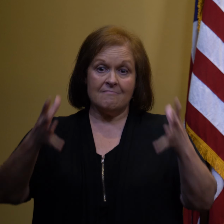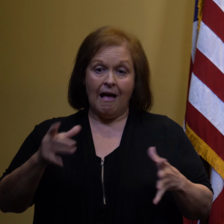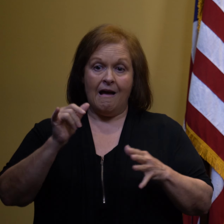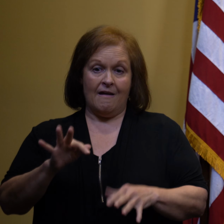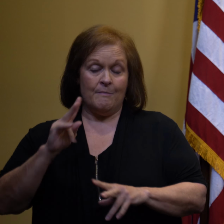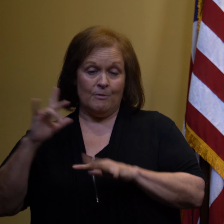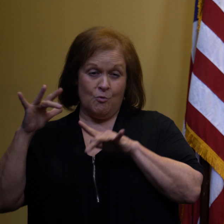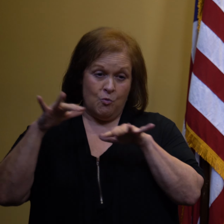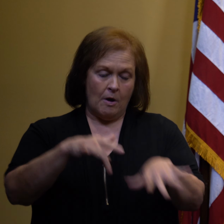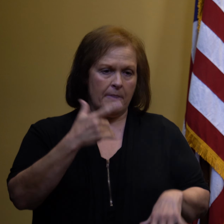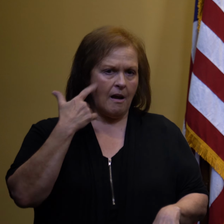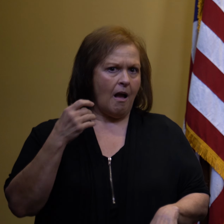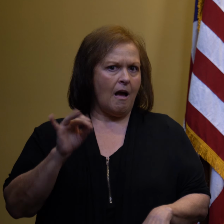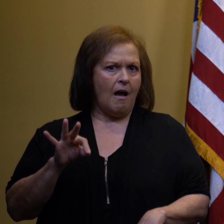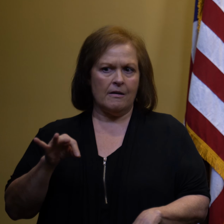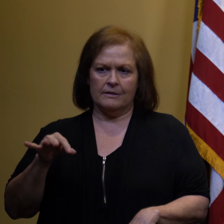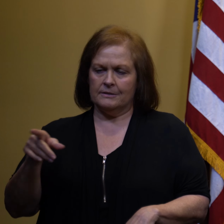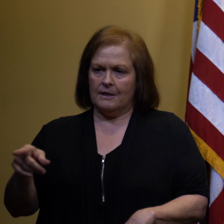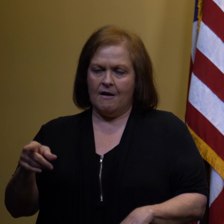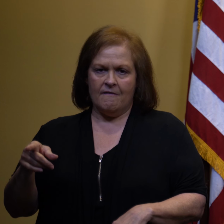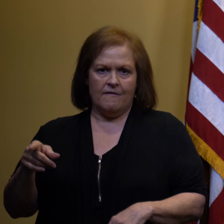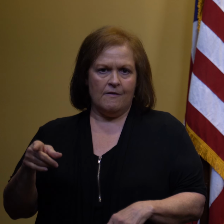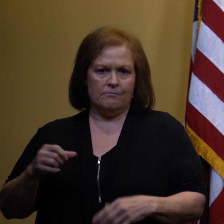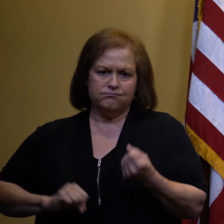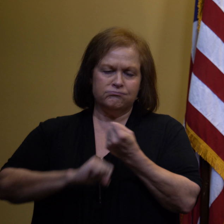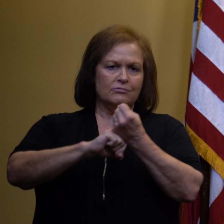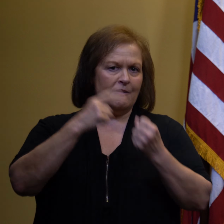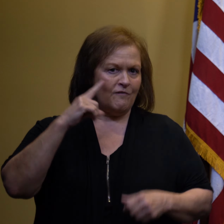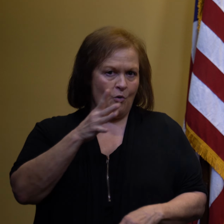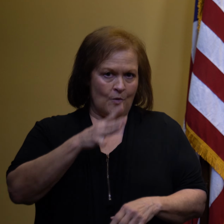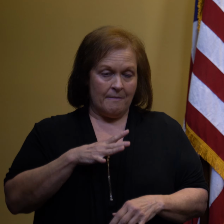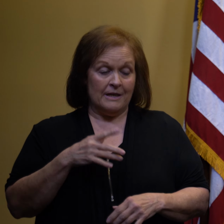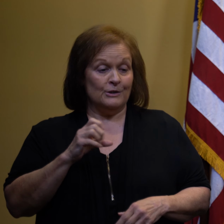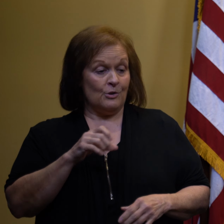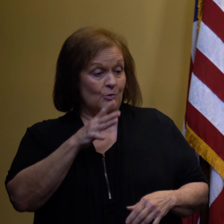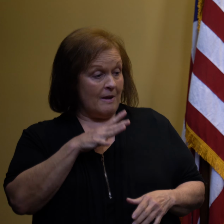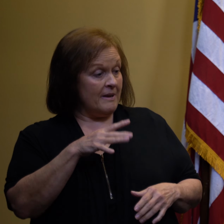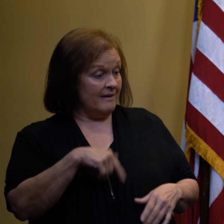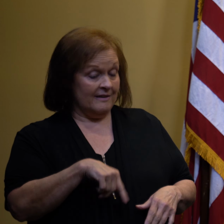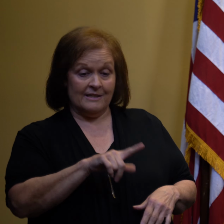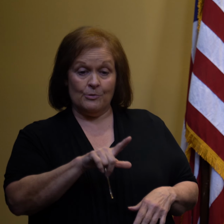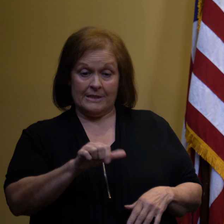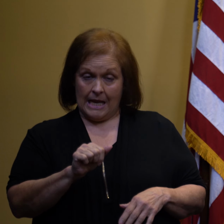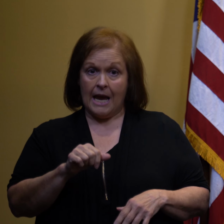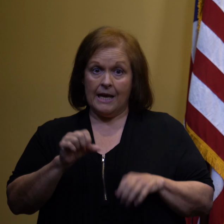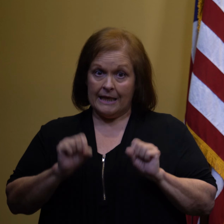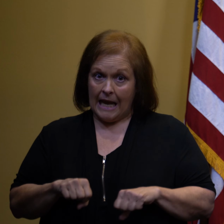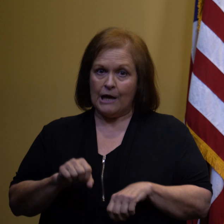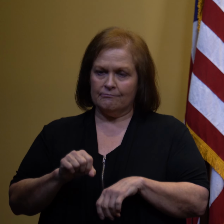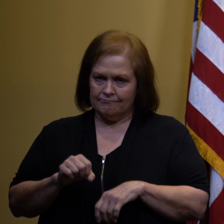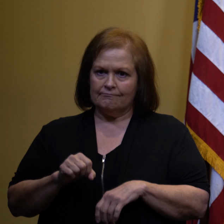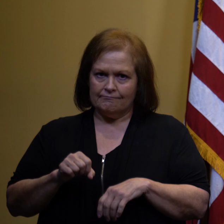she has empowered women. And I think women in the state of Louisiana could use some empowerment, can use some